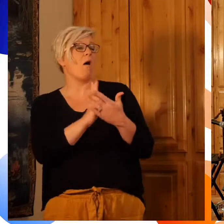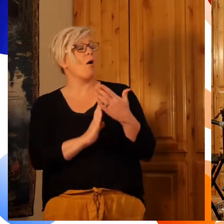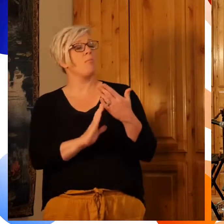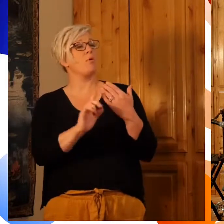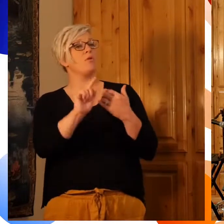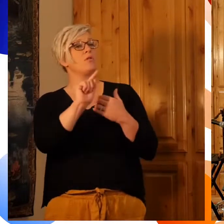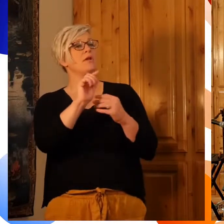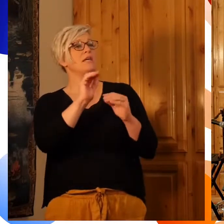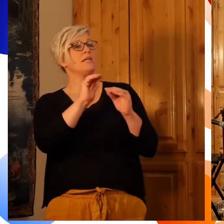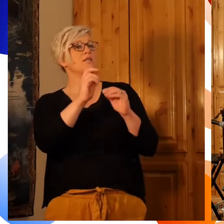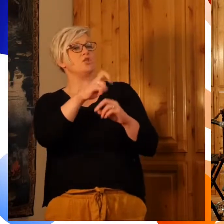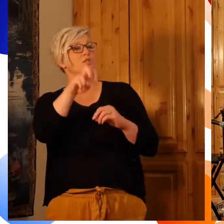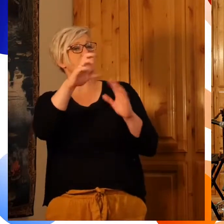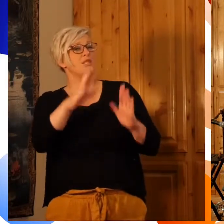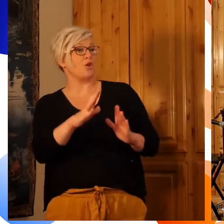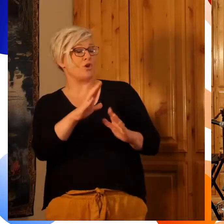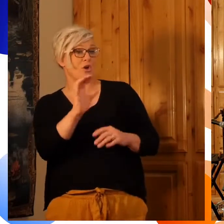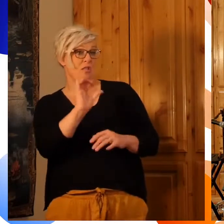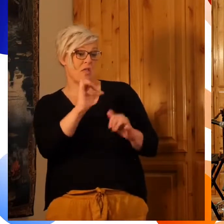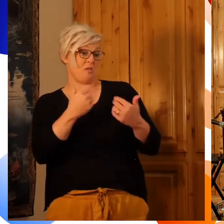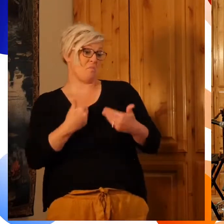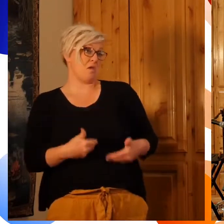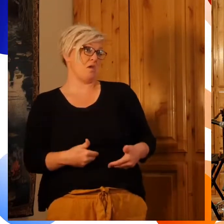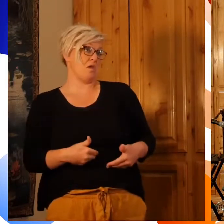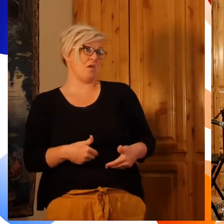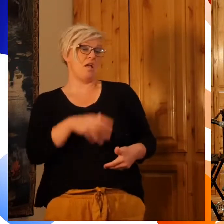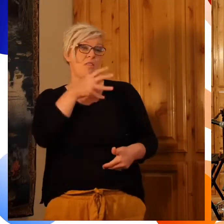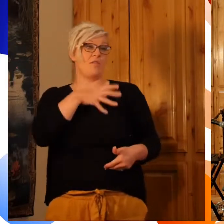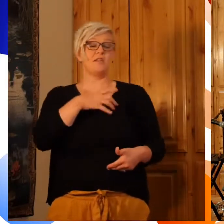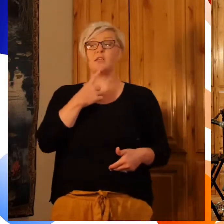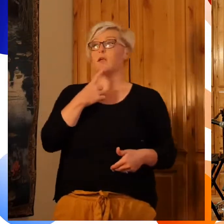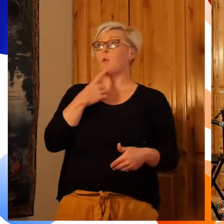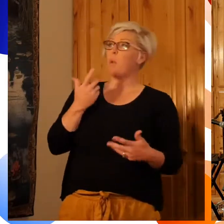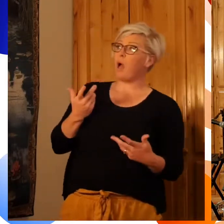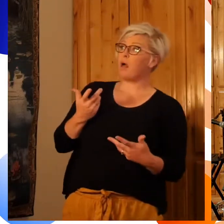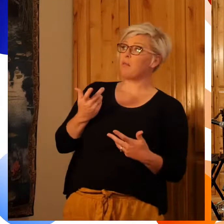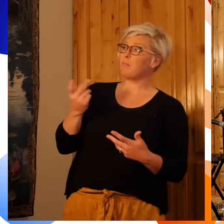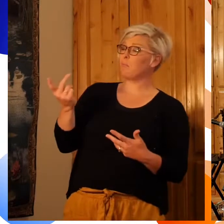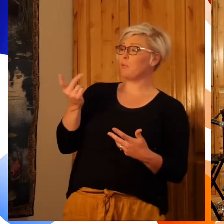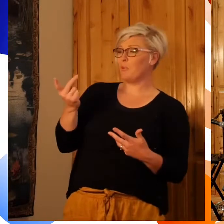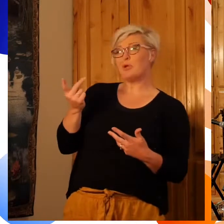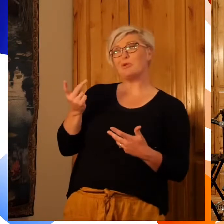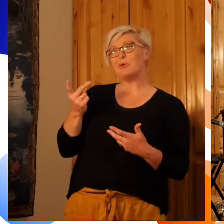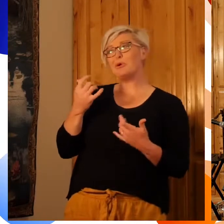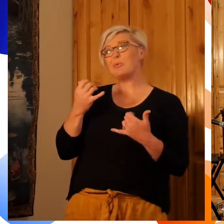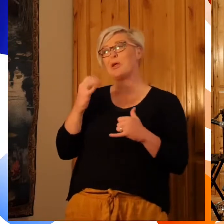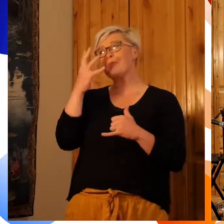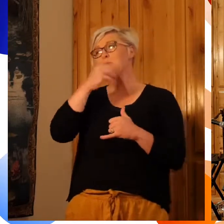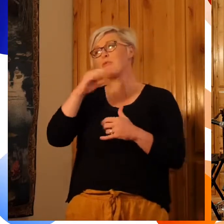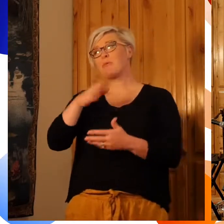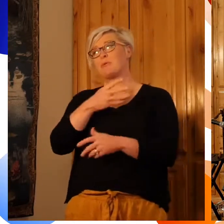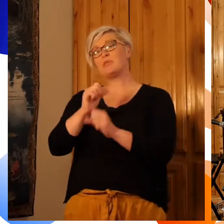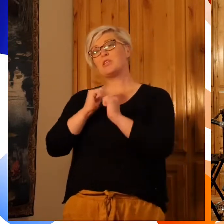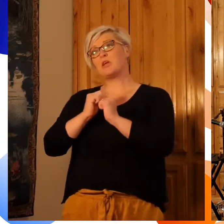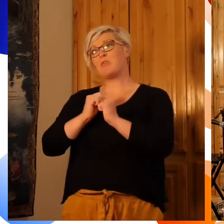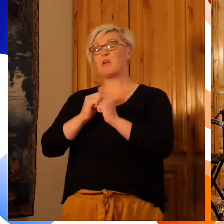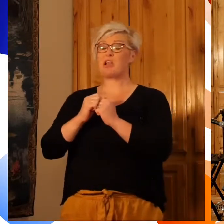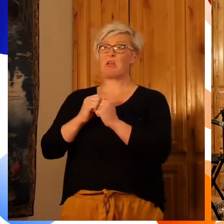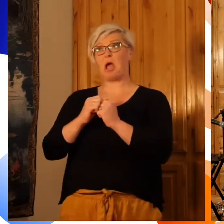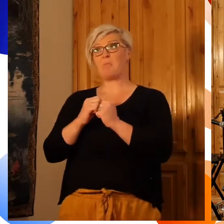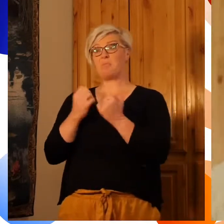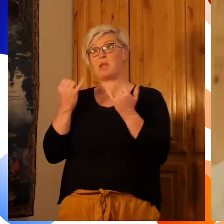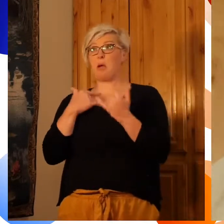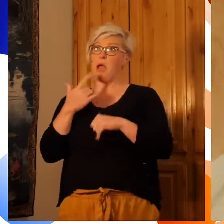Priscilla said, well, we do play beautiful music together, and suddenly I'm available, and